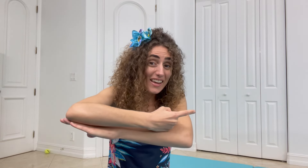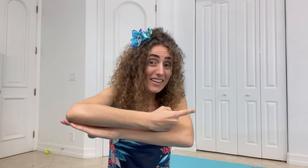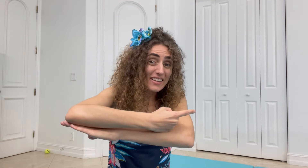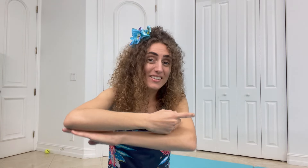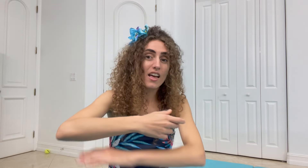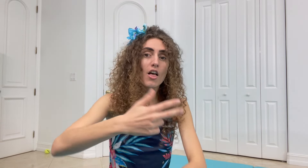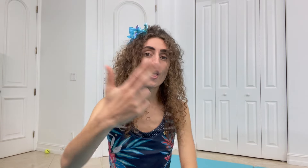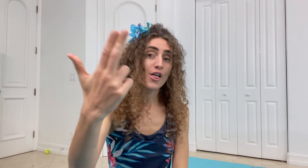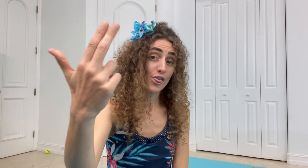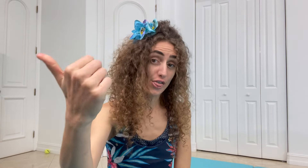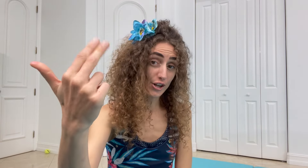12 days.